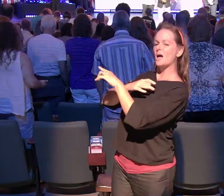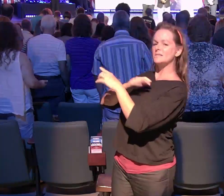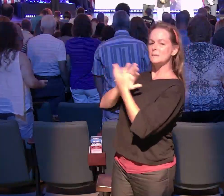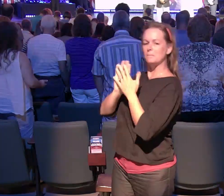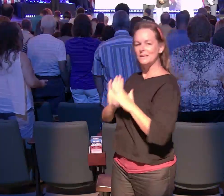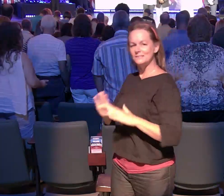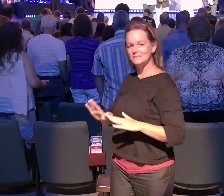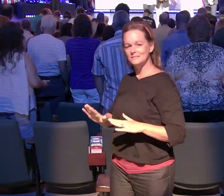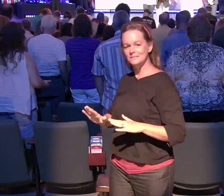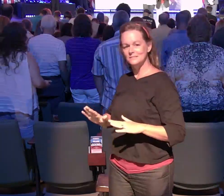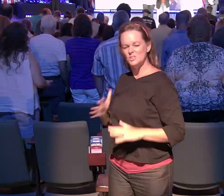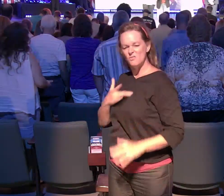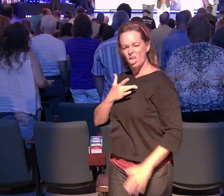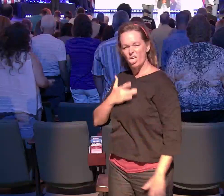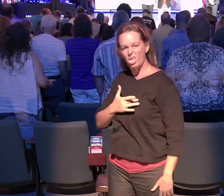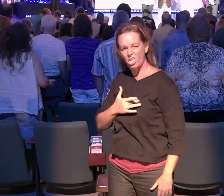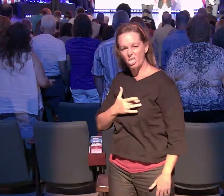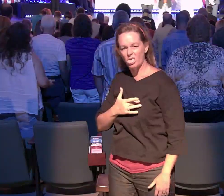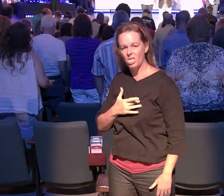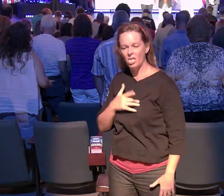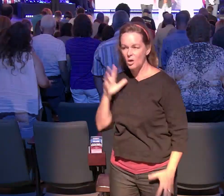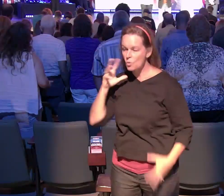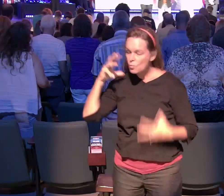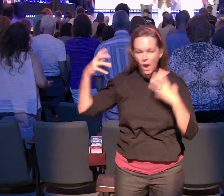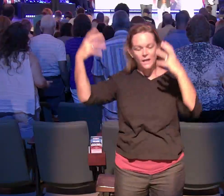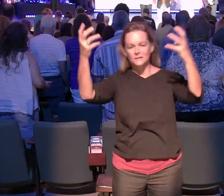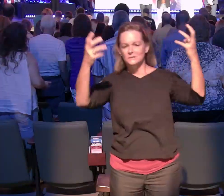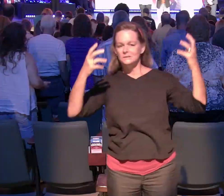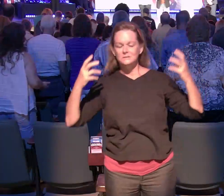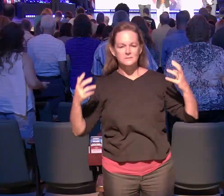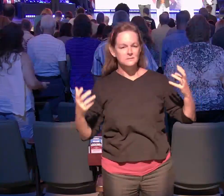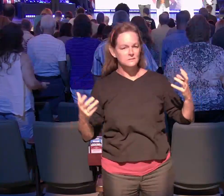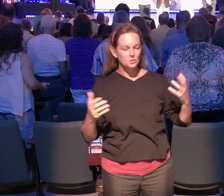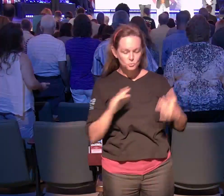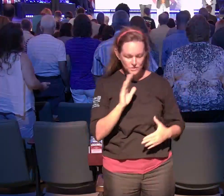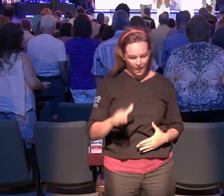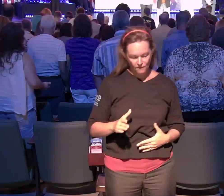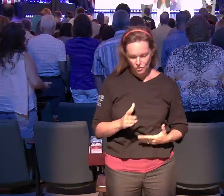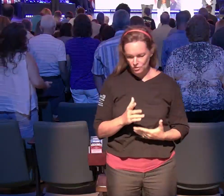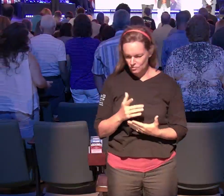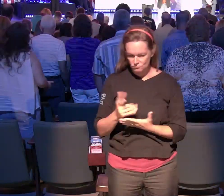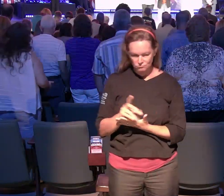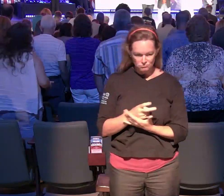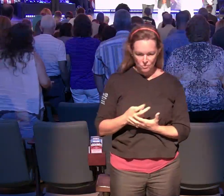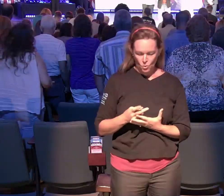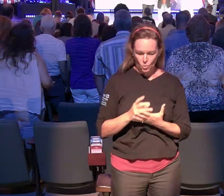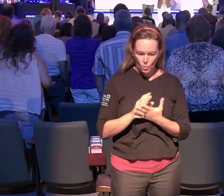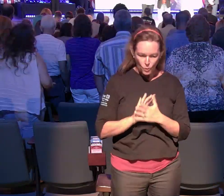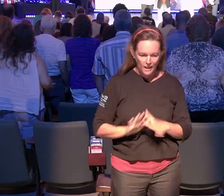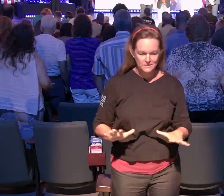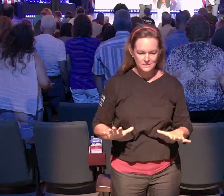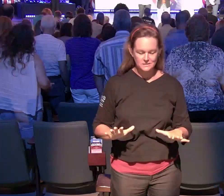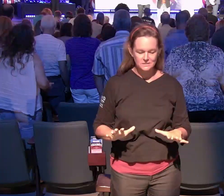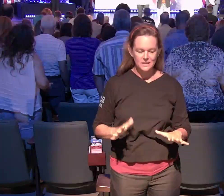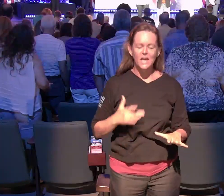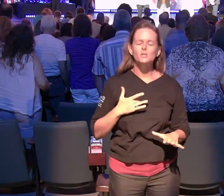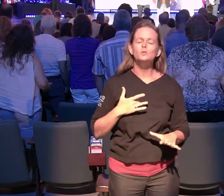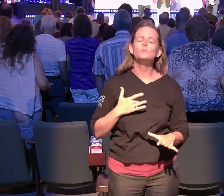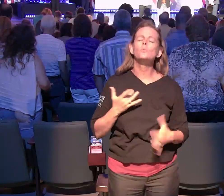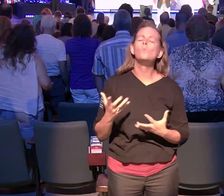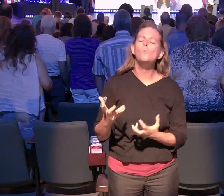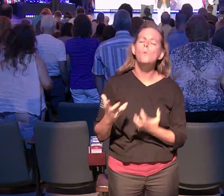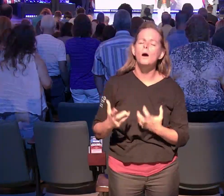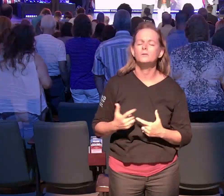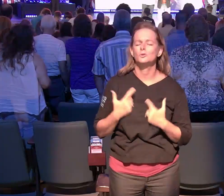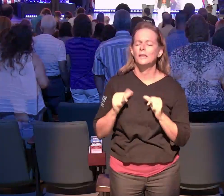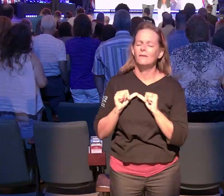your life is reckless. There's no rest for you. And you hear a message like this and you so desperately want to